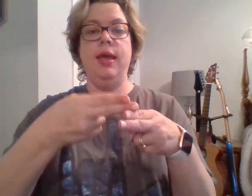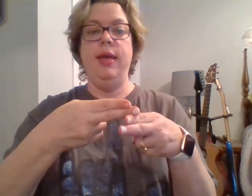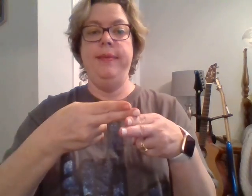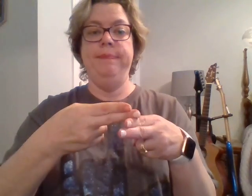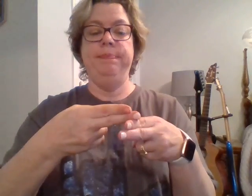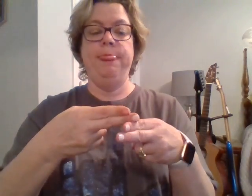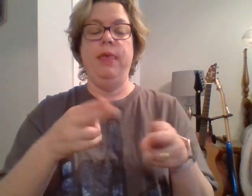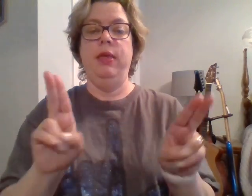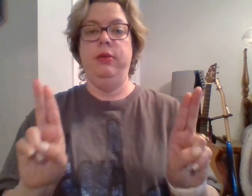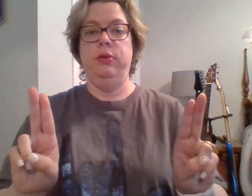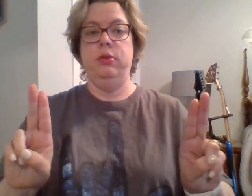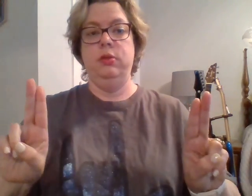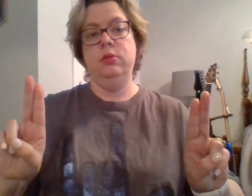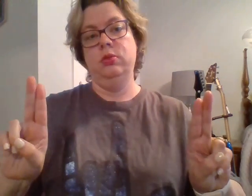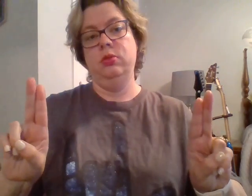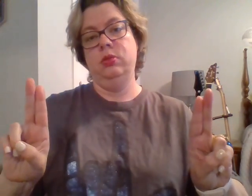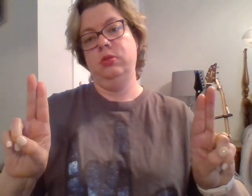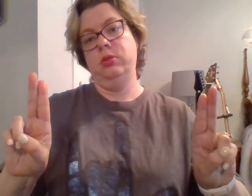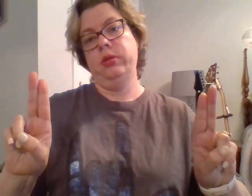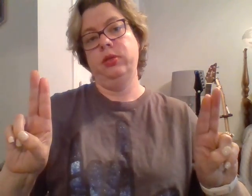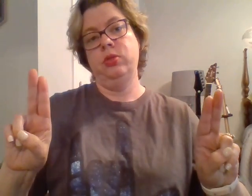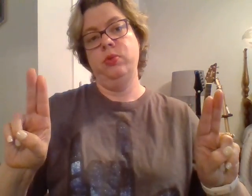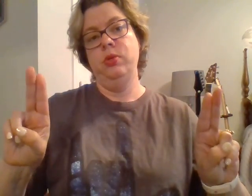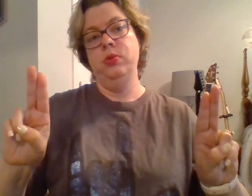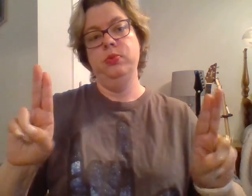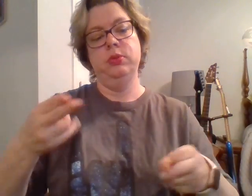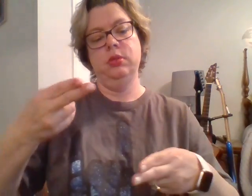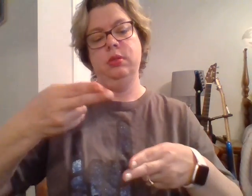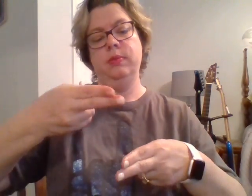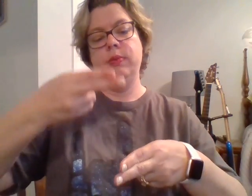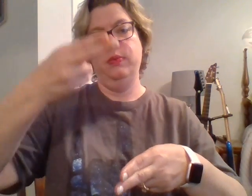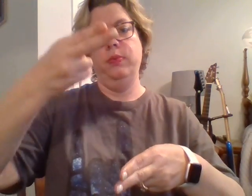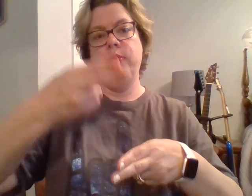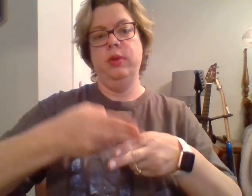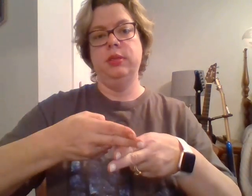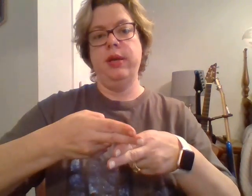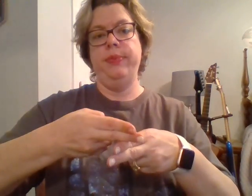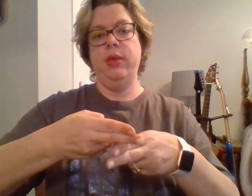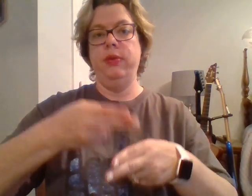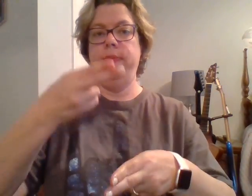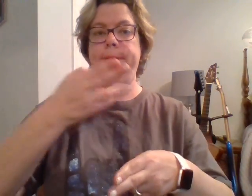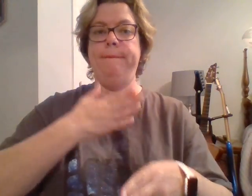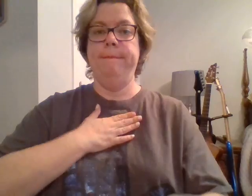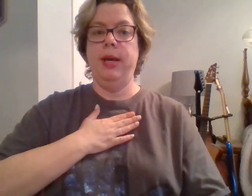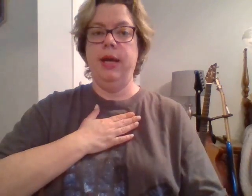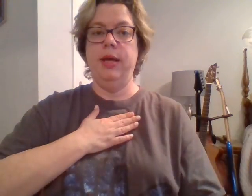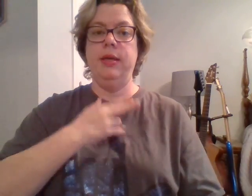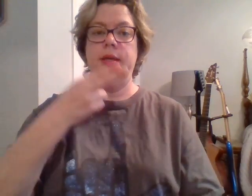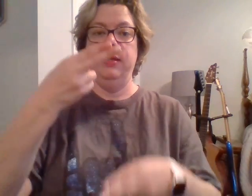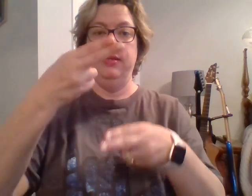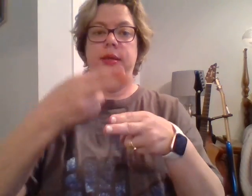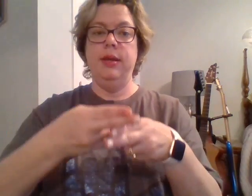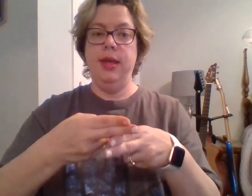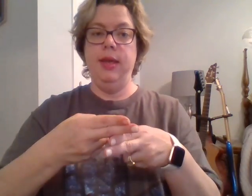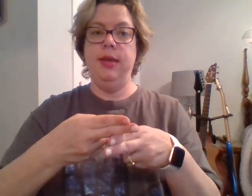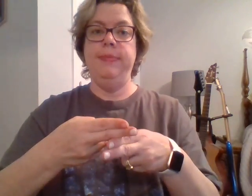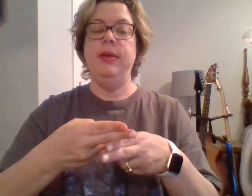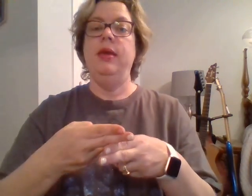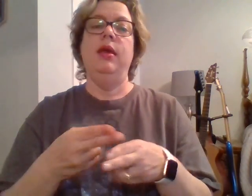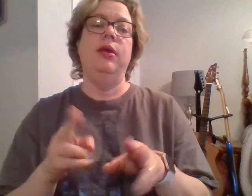name. It's like two U's, one on top of the other. My name. And you